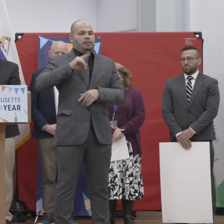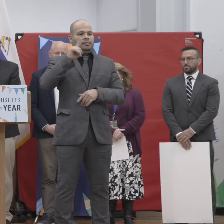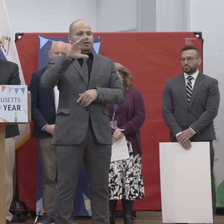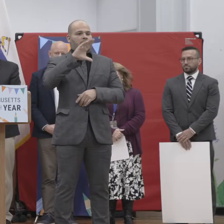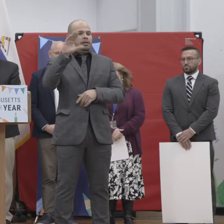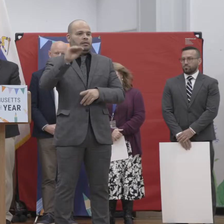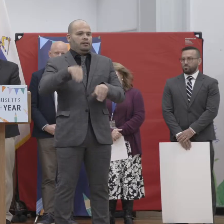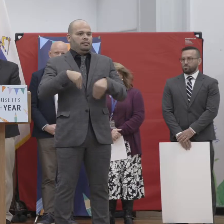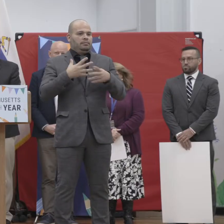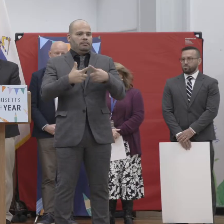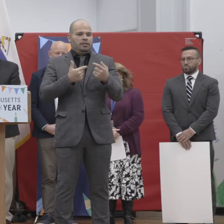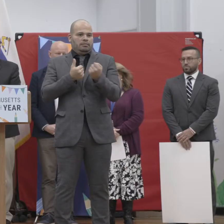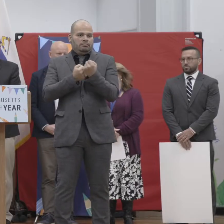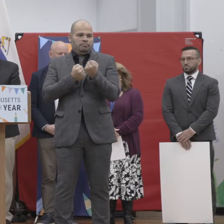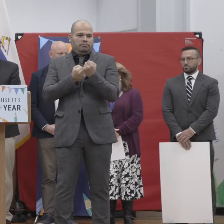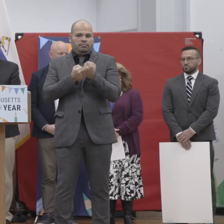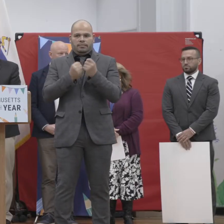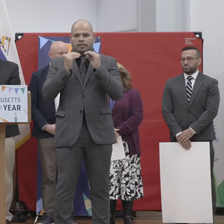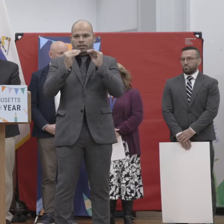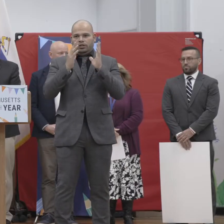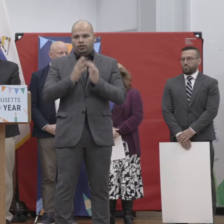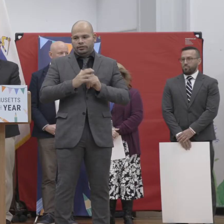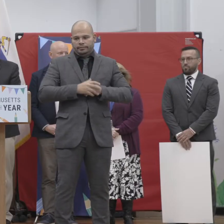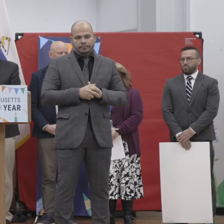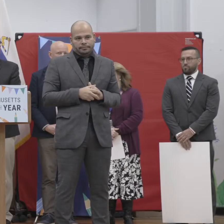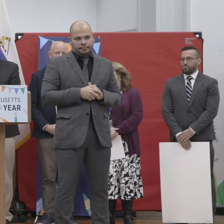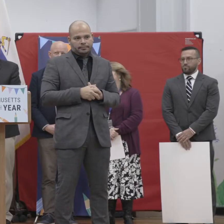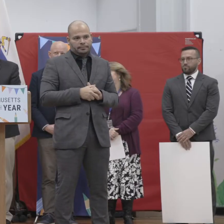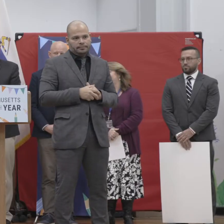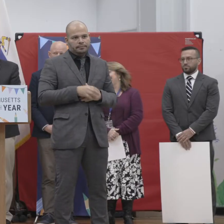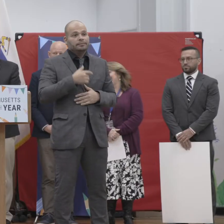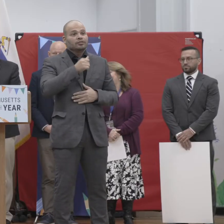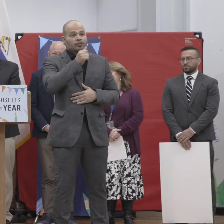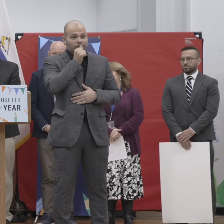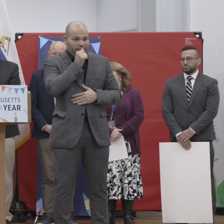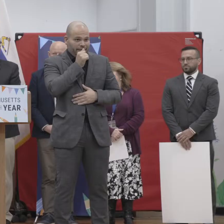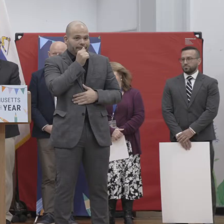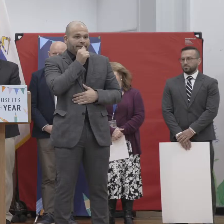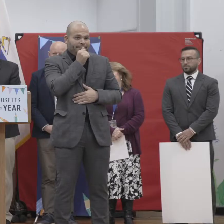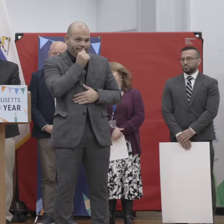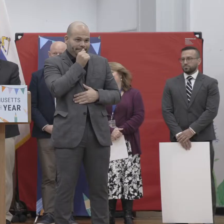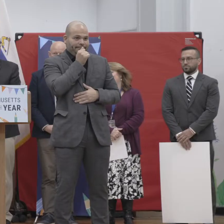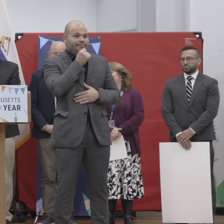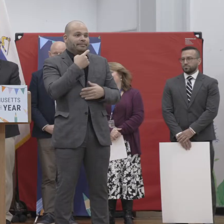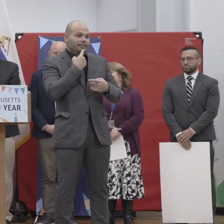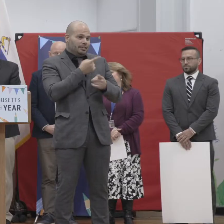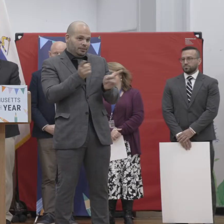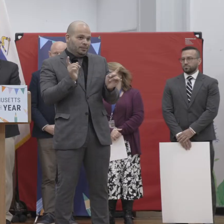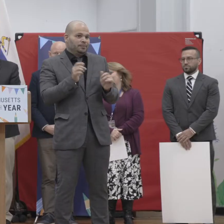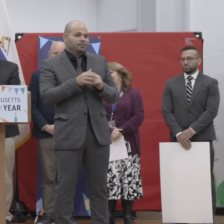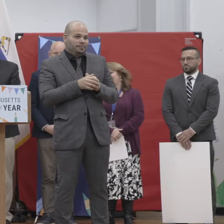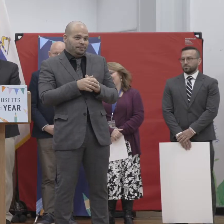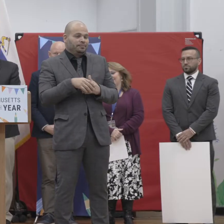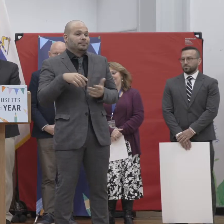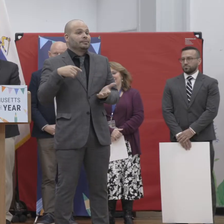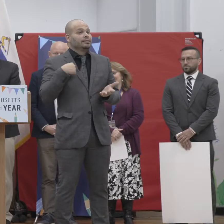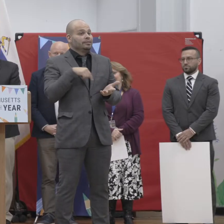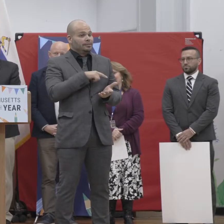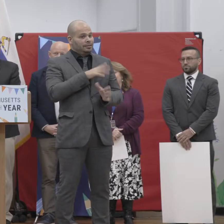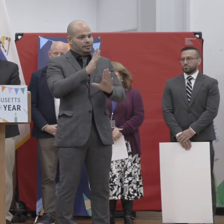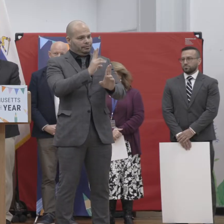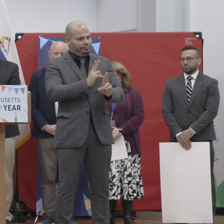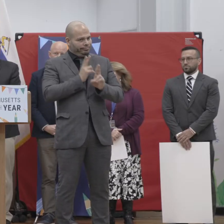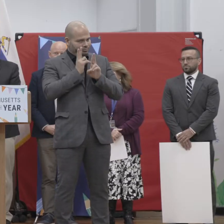little secret that we had kept from Ms. Sparrow. WellPoint is honored to partner with the Governor and the team to donate $10,000 to